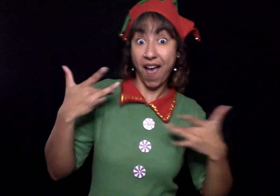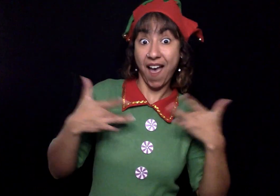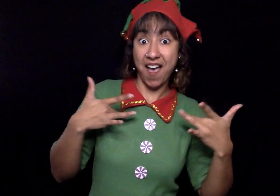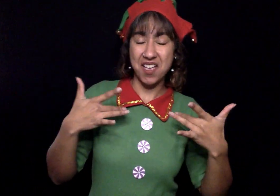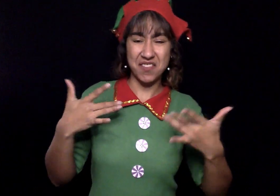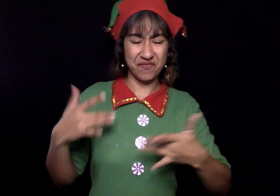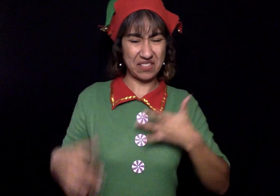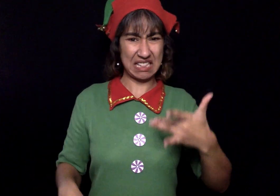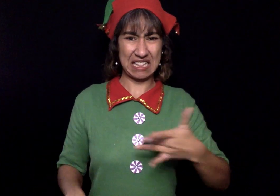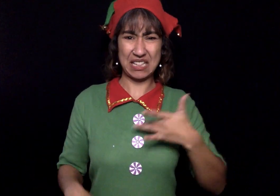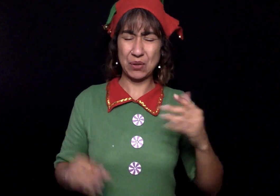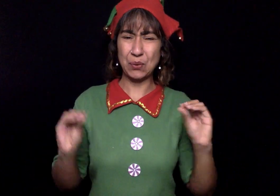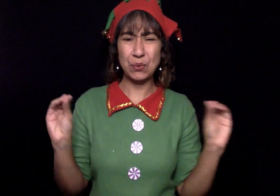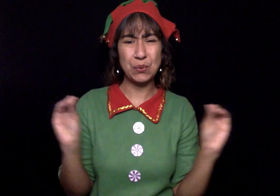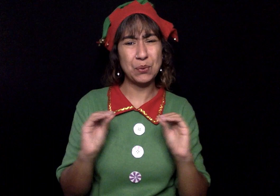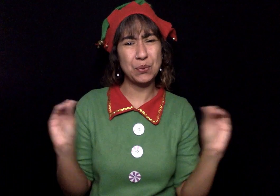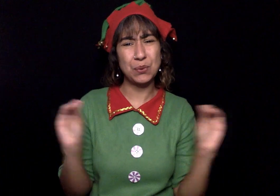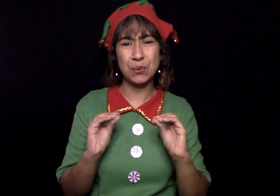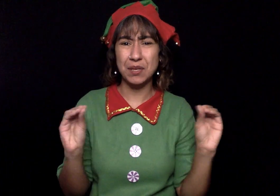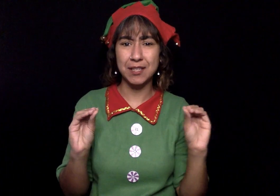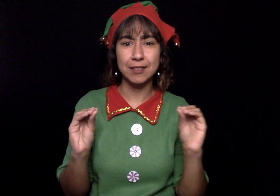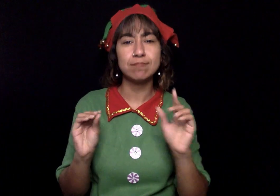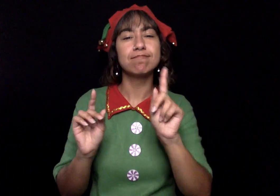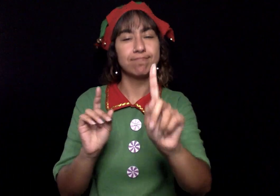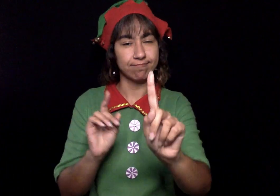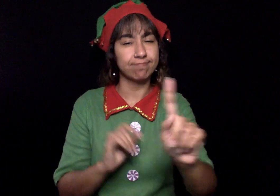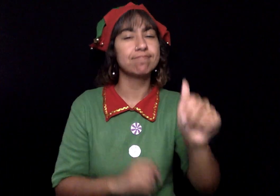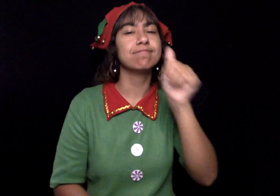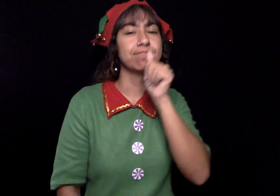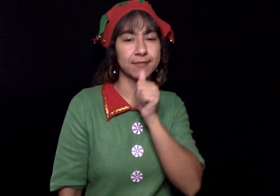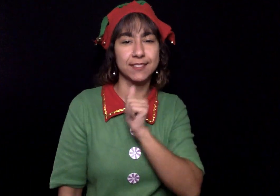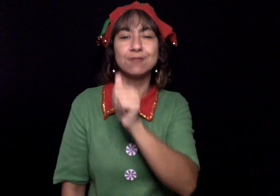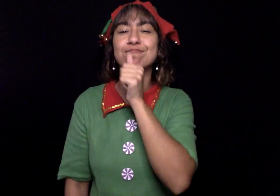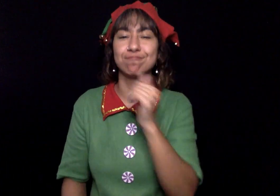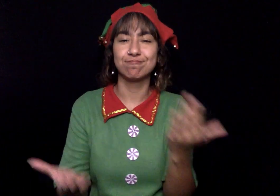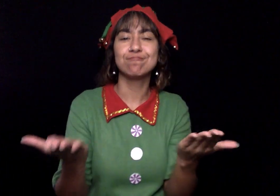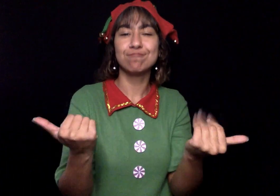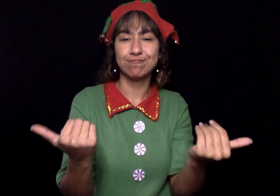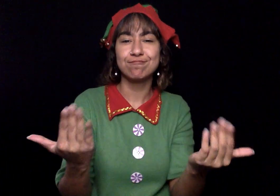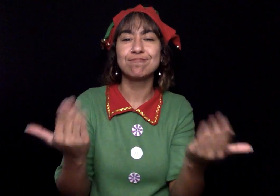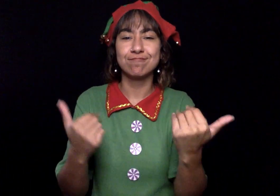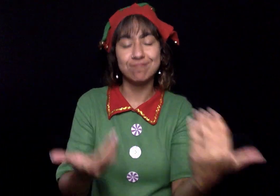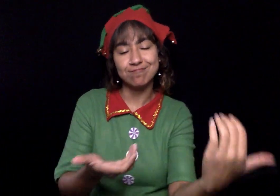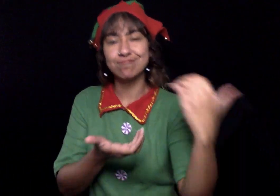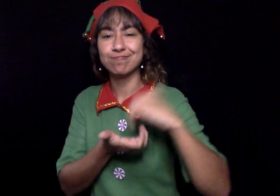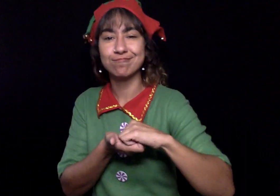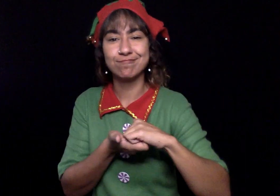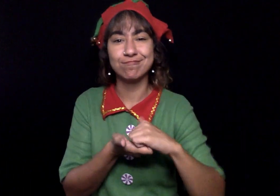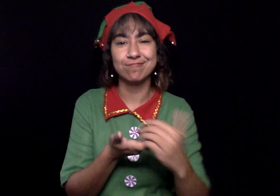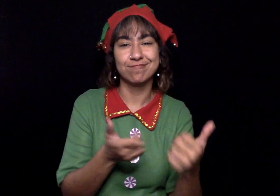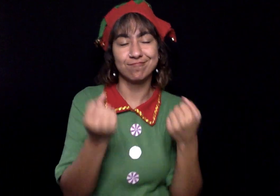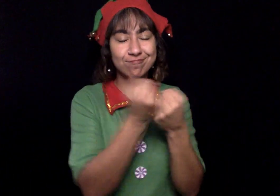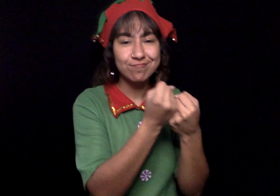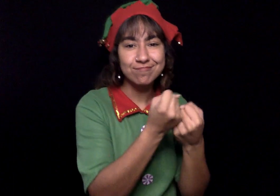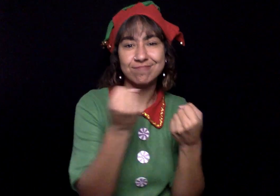Hold my hand, push that cloud away And put a little holiday in